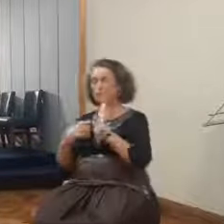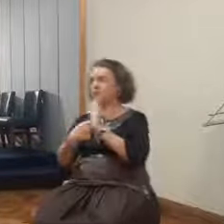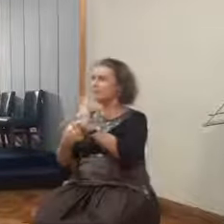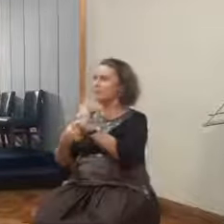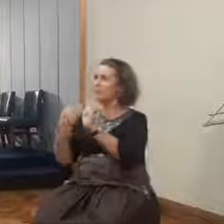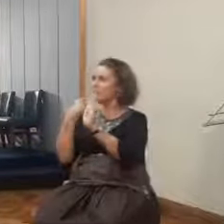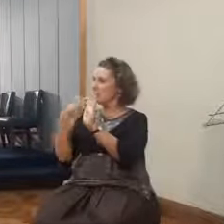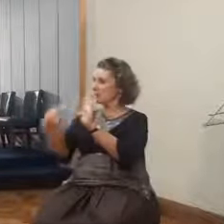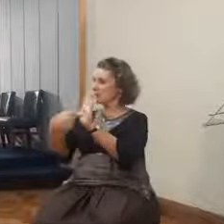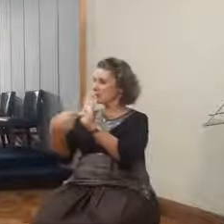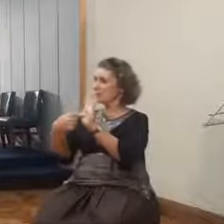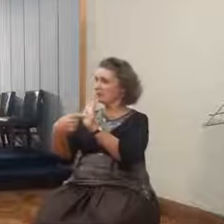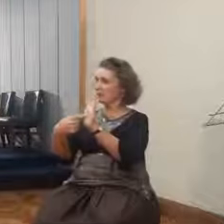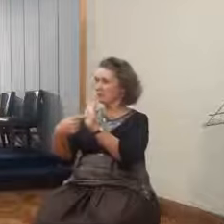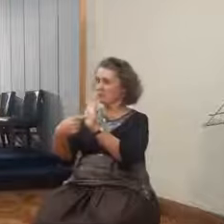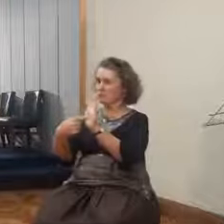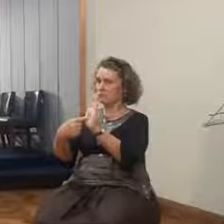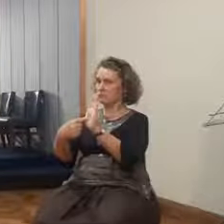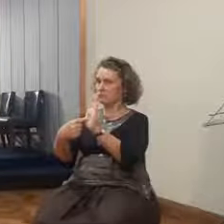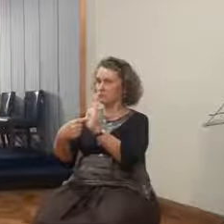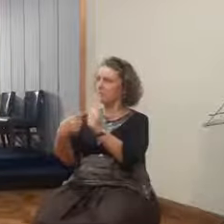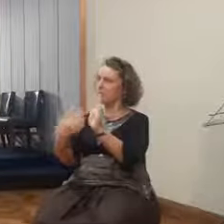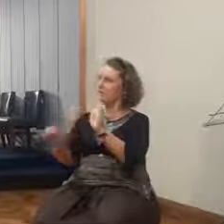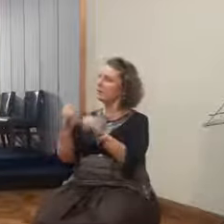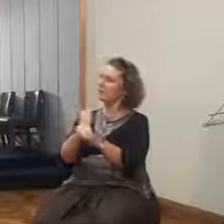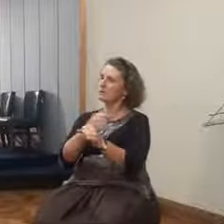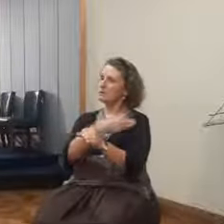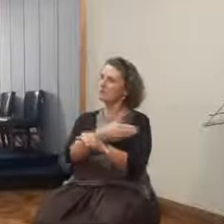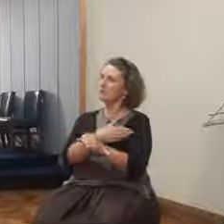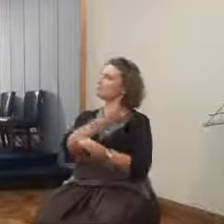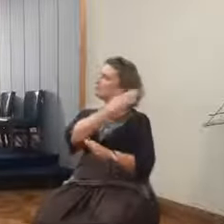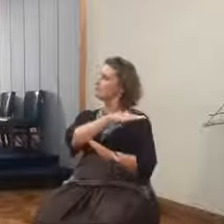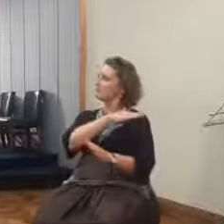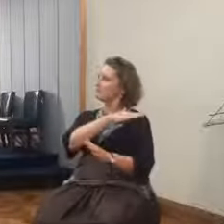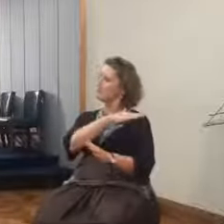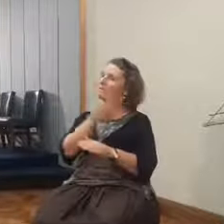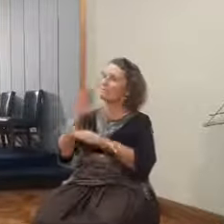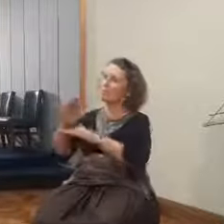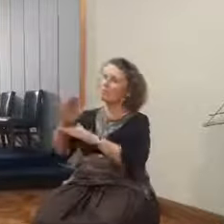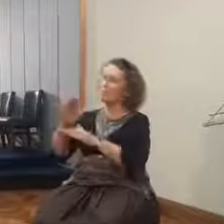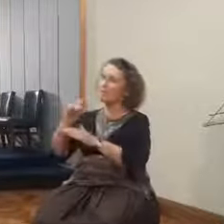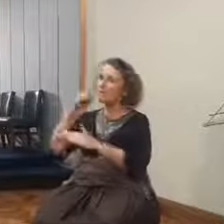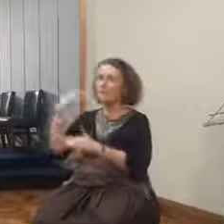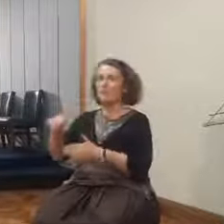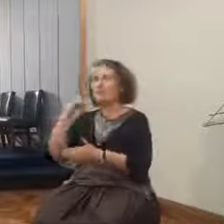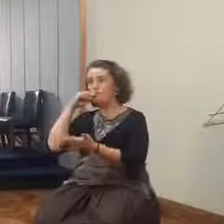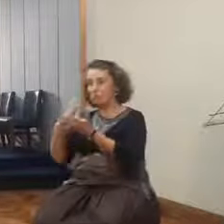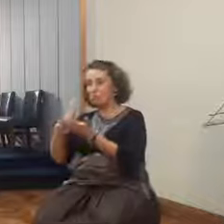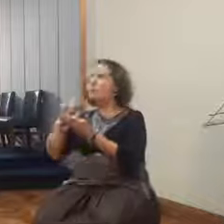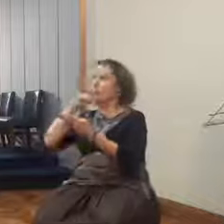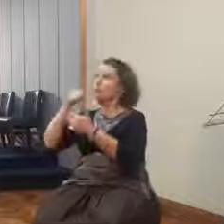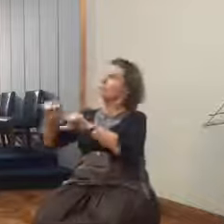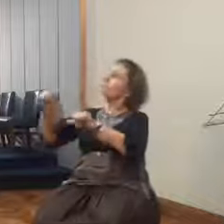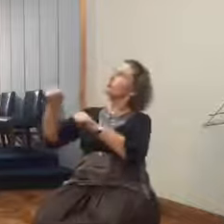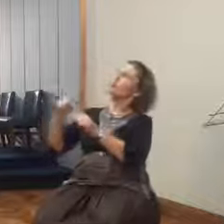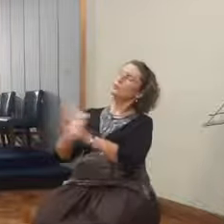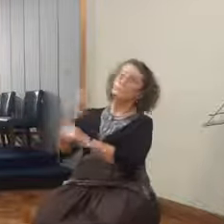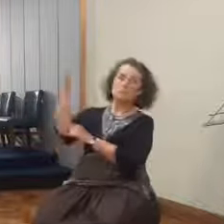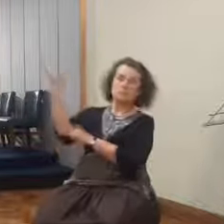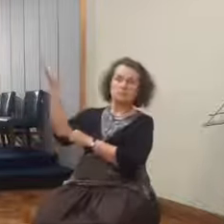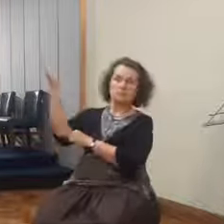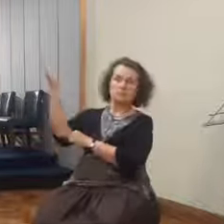do what he has said he will do, and there is no doubt in that at all. Now verse